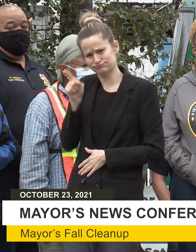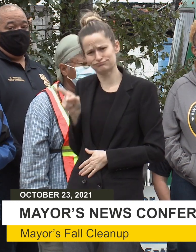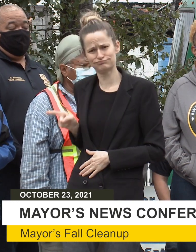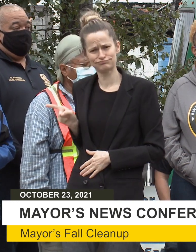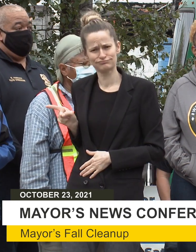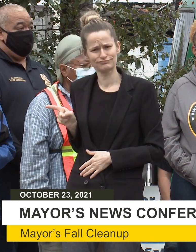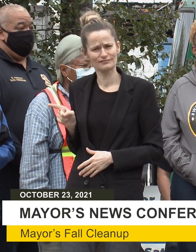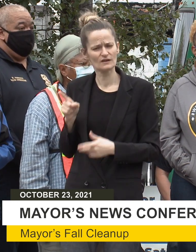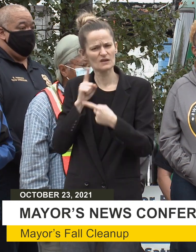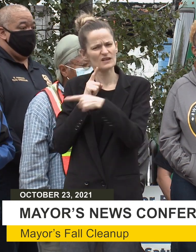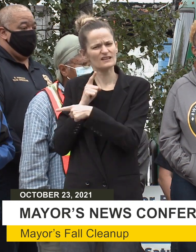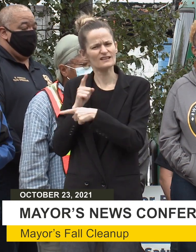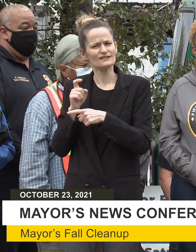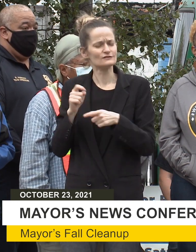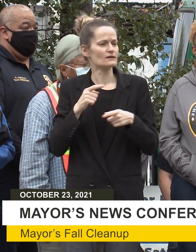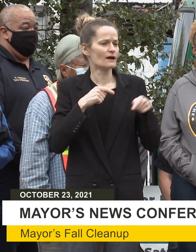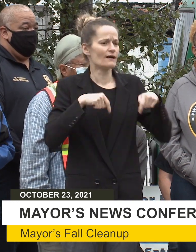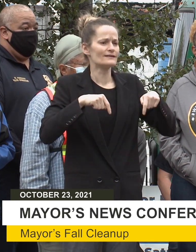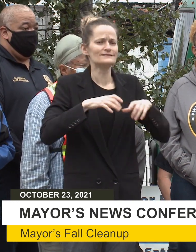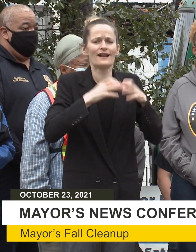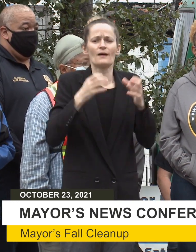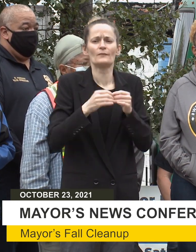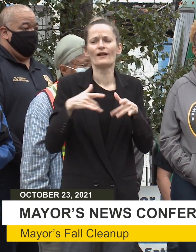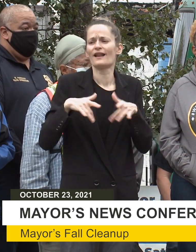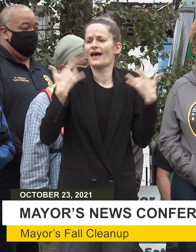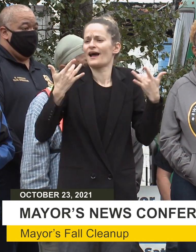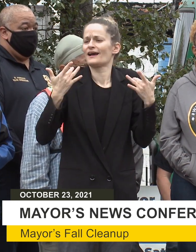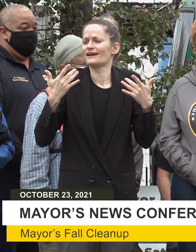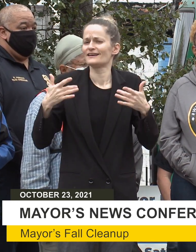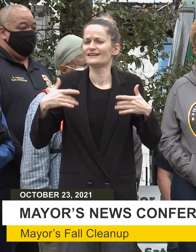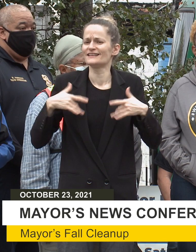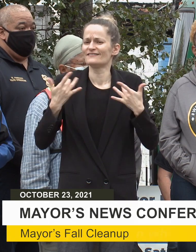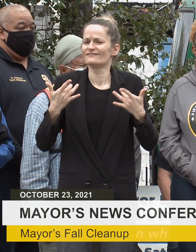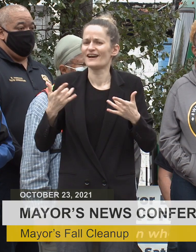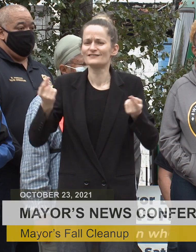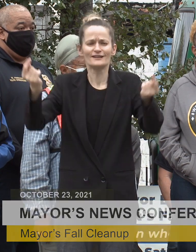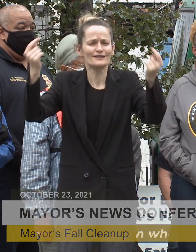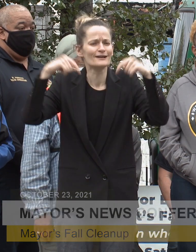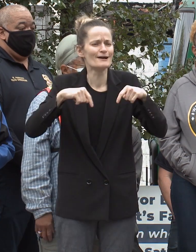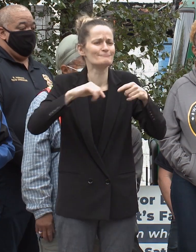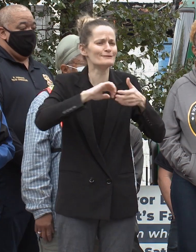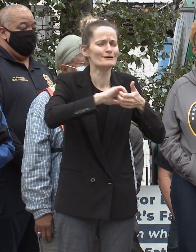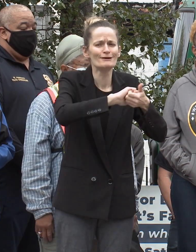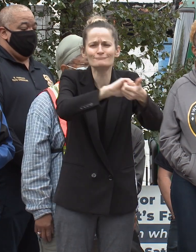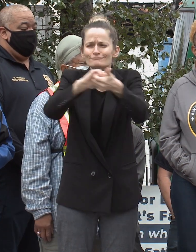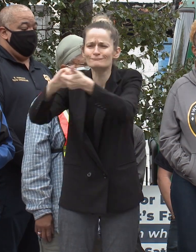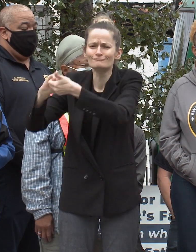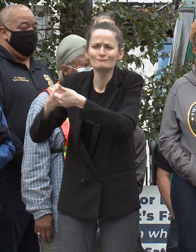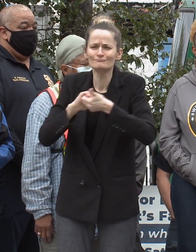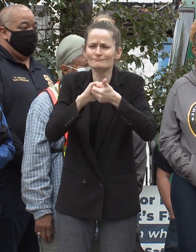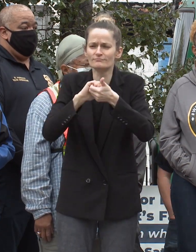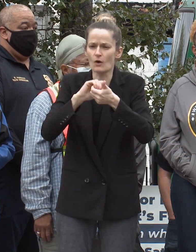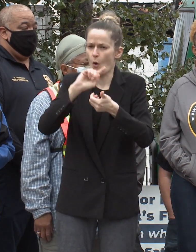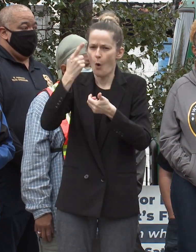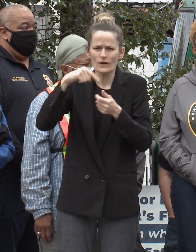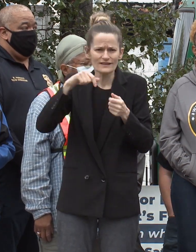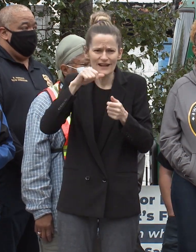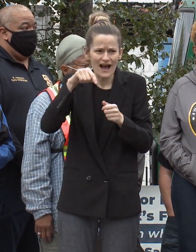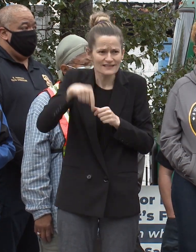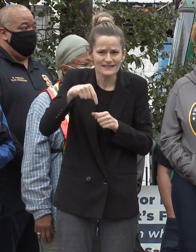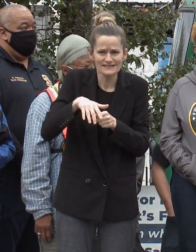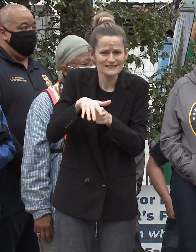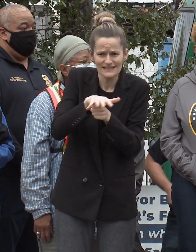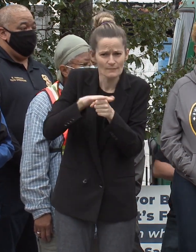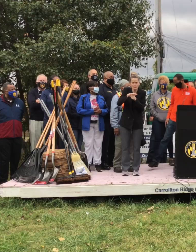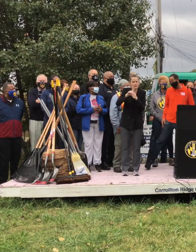again, thank you for all being here. Again, we need to have this kind of effort, this collaboration, not only in this neighborhood, but others across the city. So again, thank you all for being here